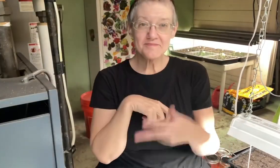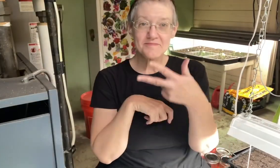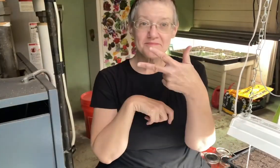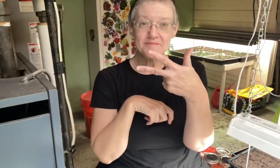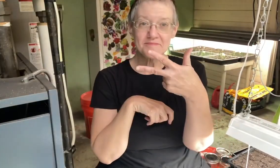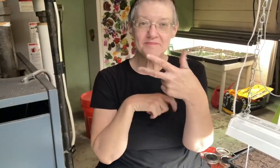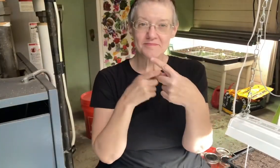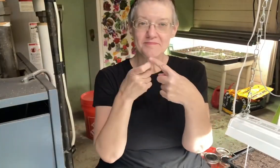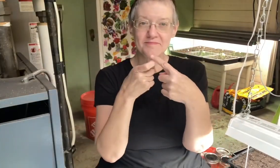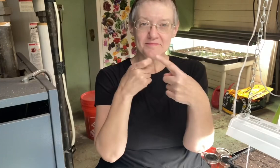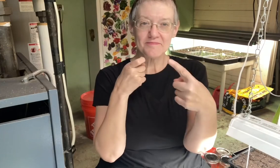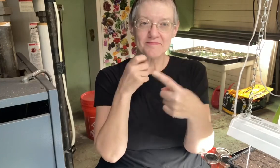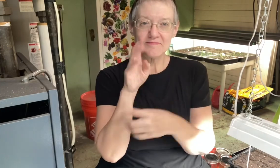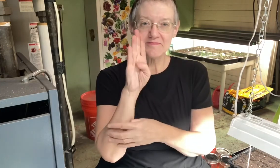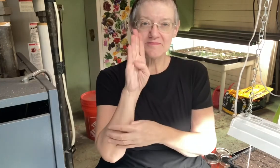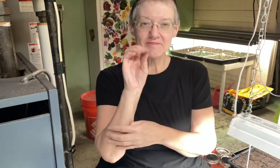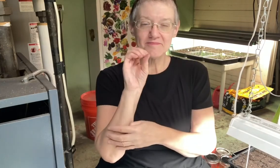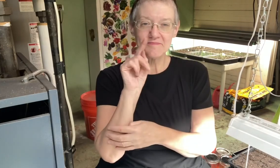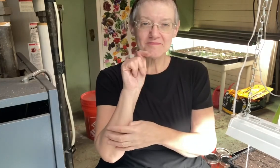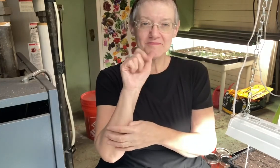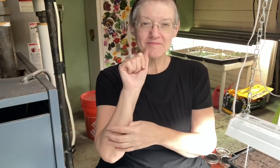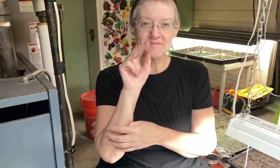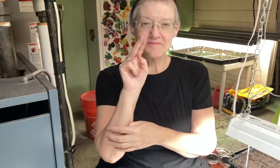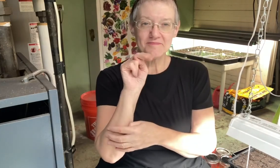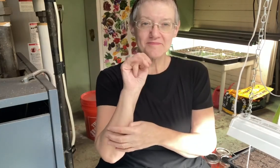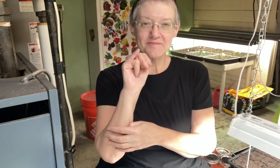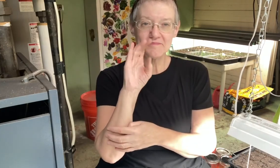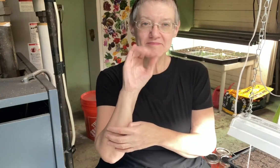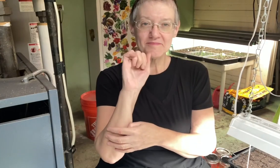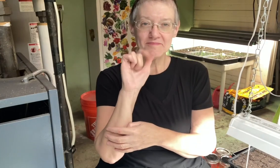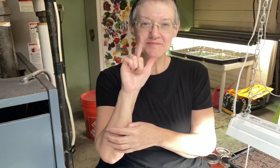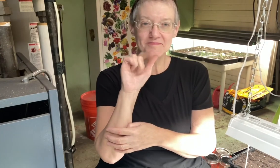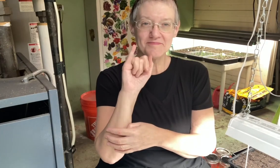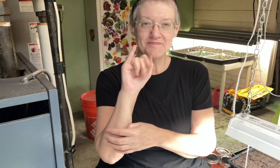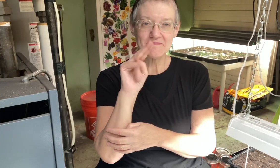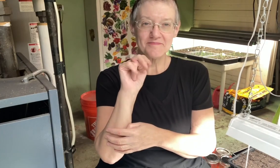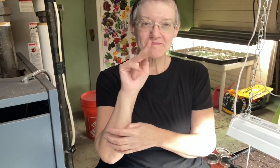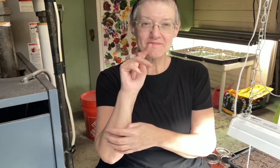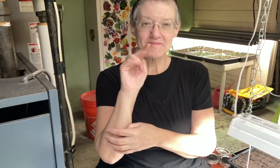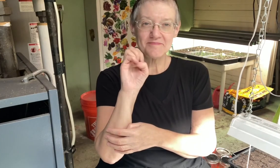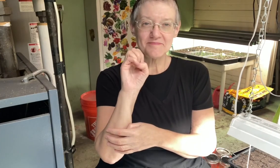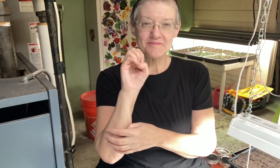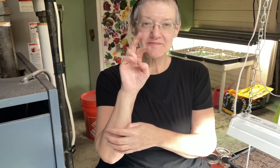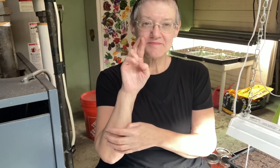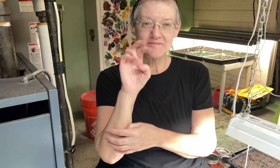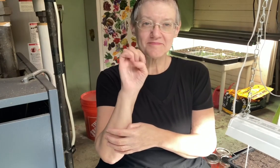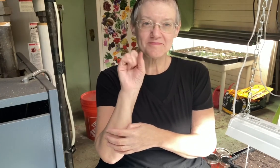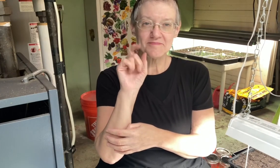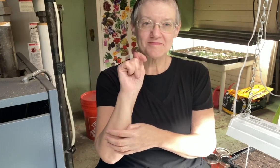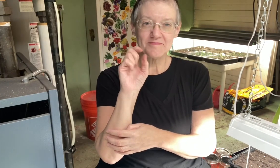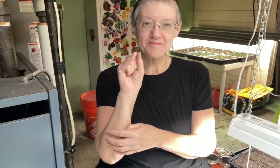Now my 3 spicy peppers, those seeds are originally from Botanical Interests.